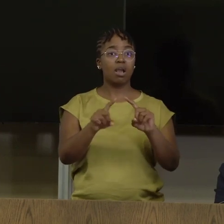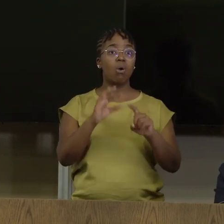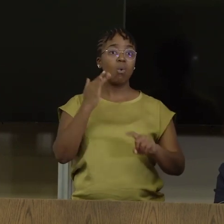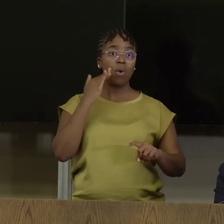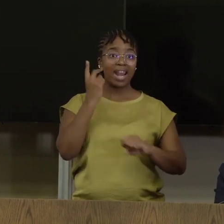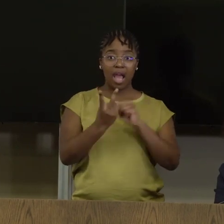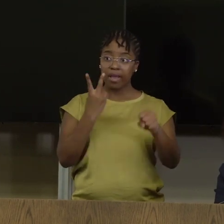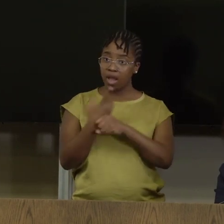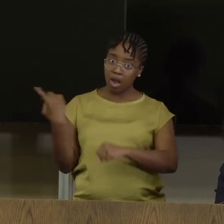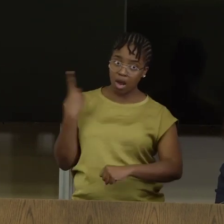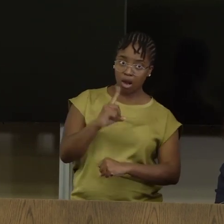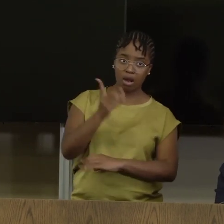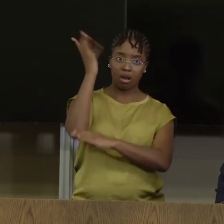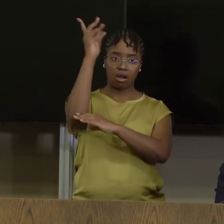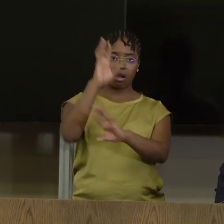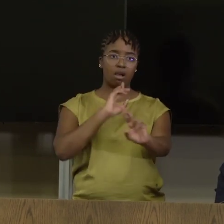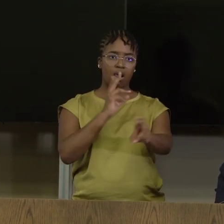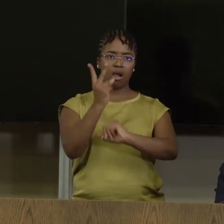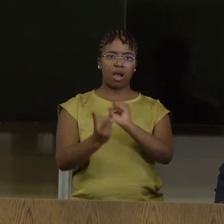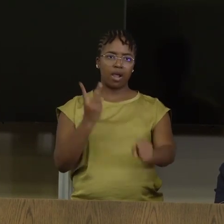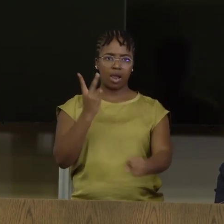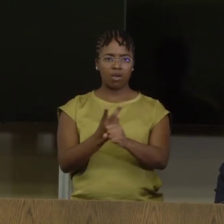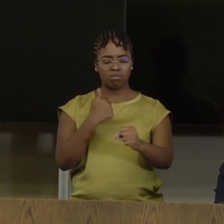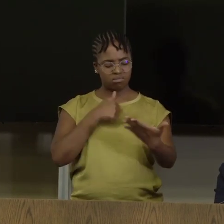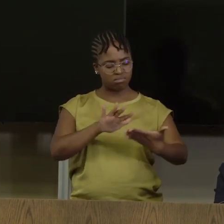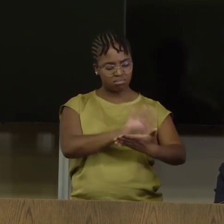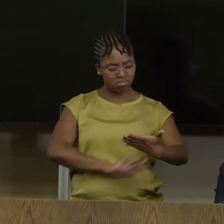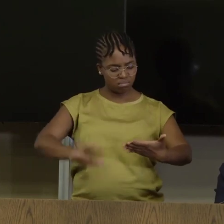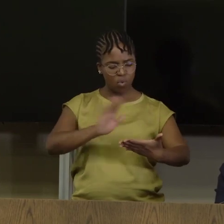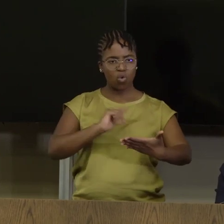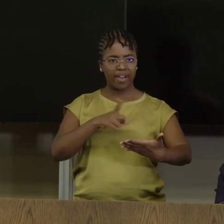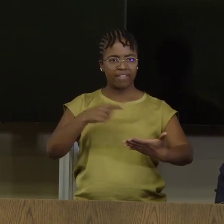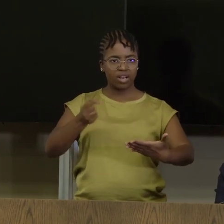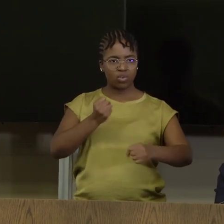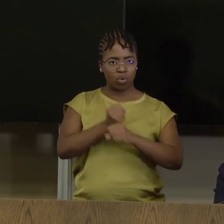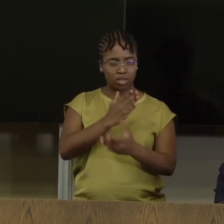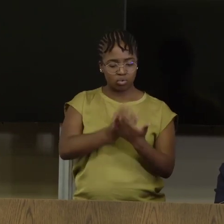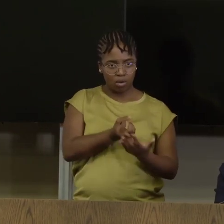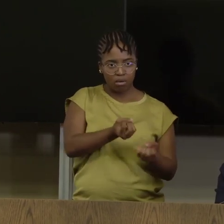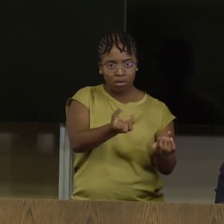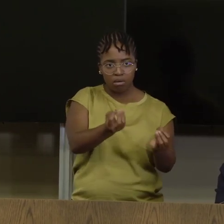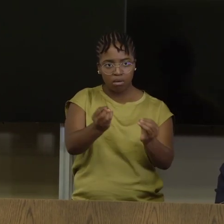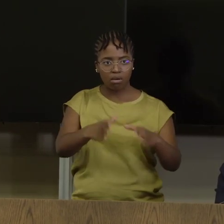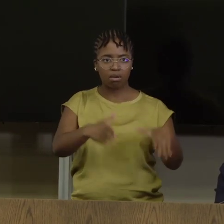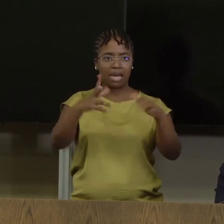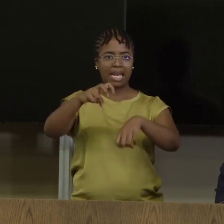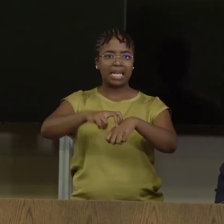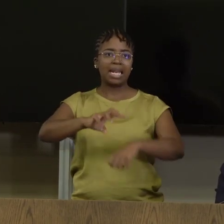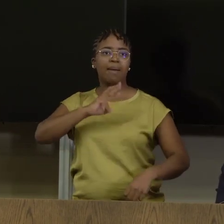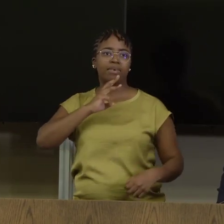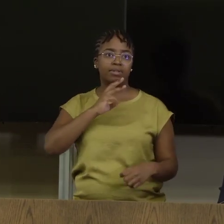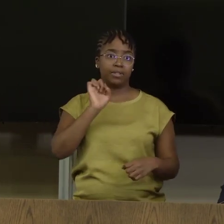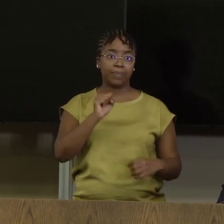come back here to report to you again, we will have completed supplying every area that needs water with